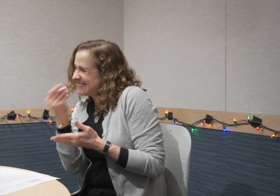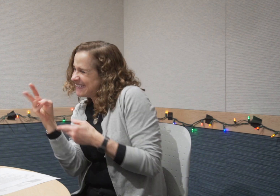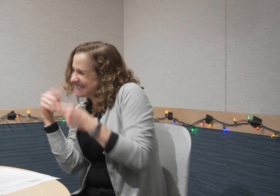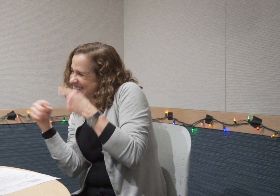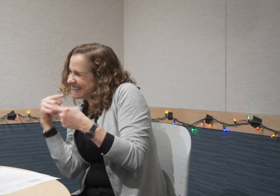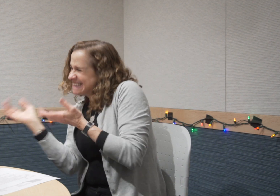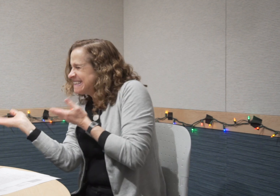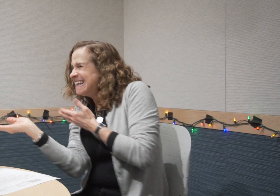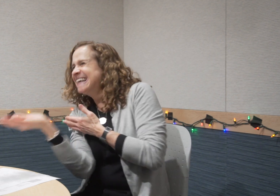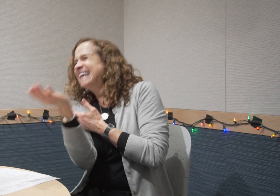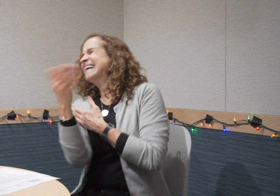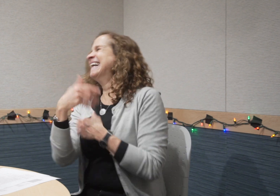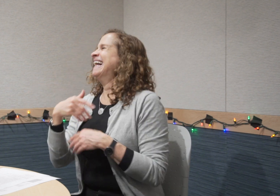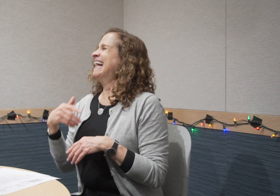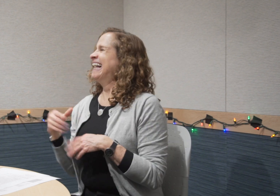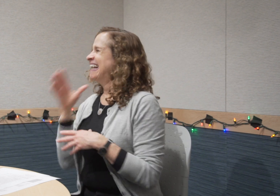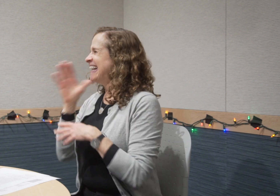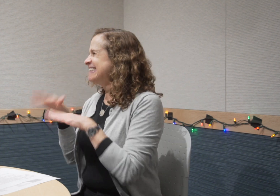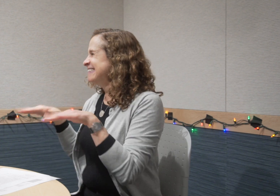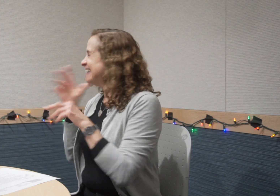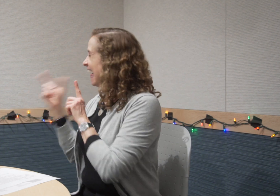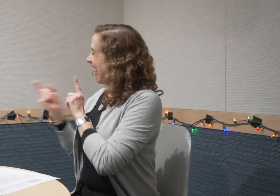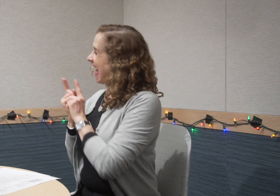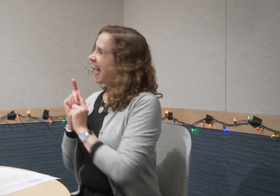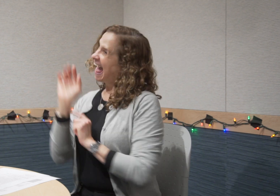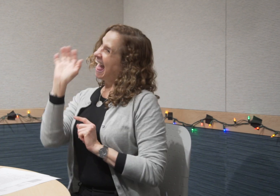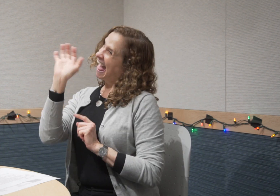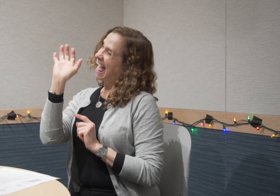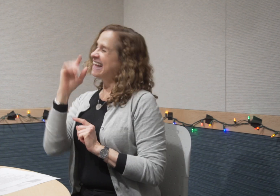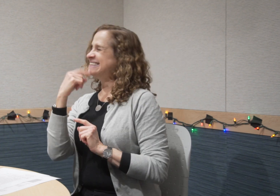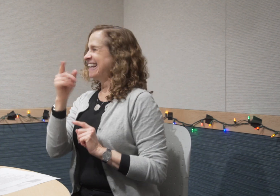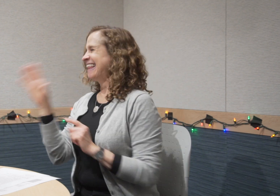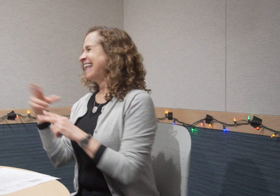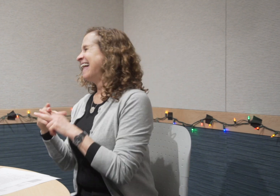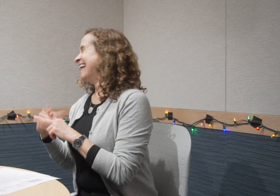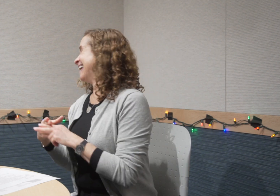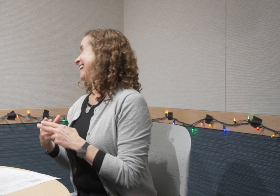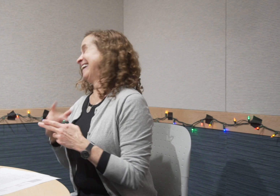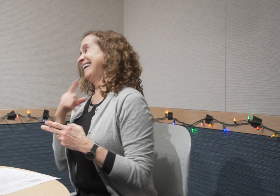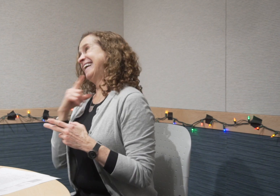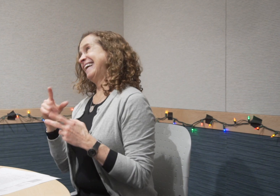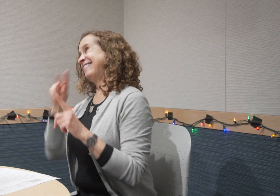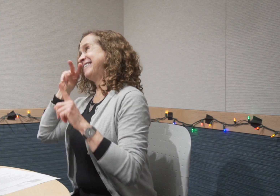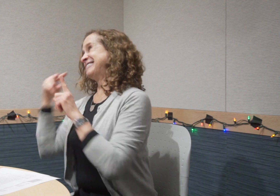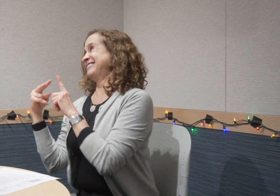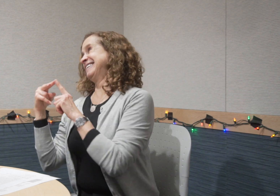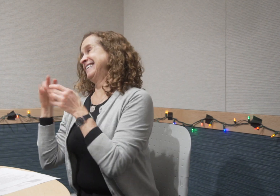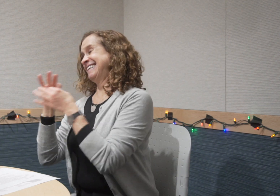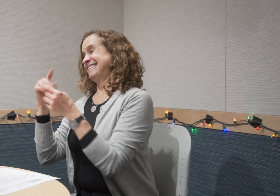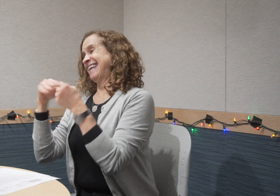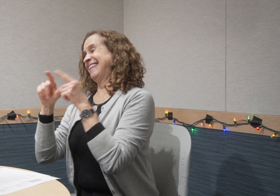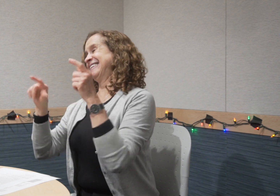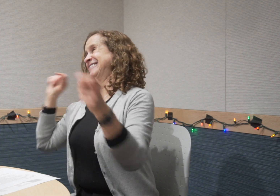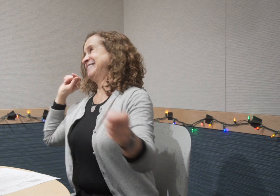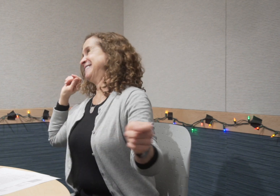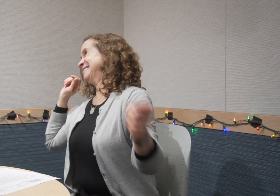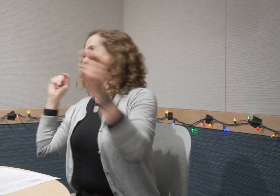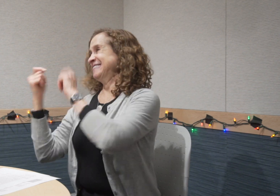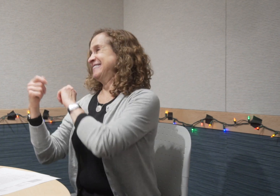she was little. She knows a few signs here. Let her practice with you. And they're very friendly. And they'll say, their name. And